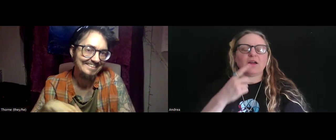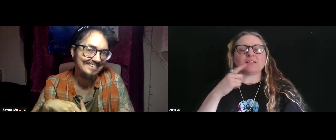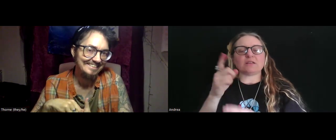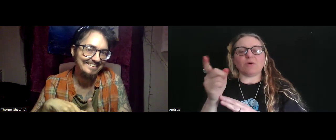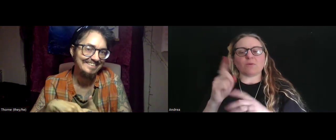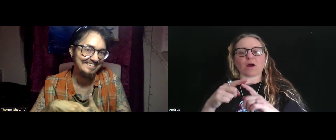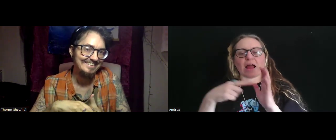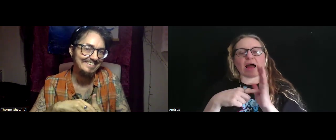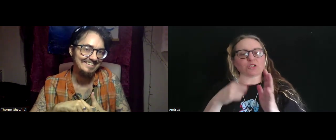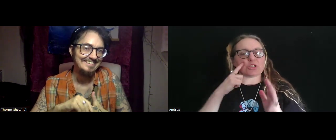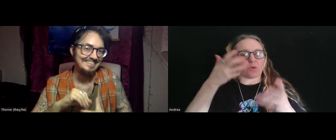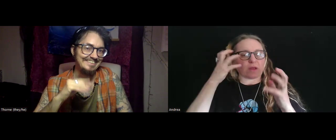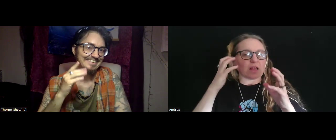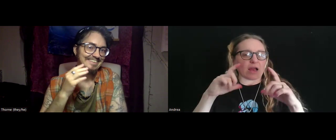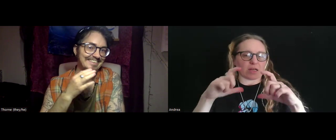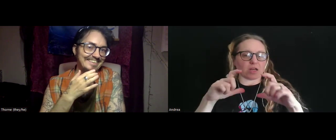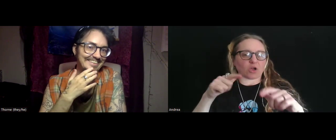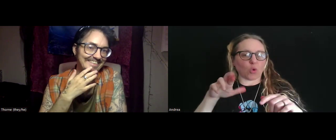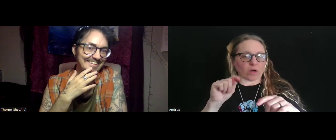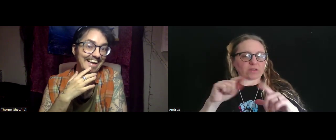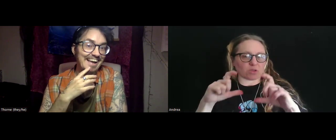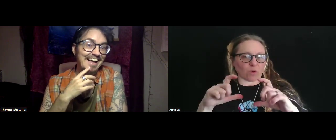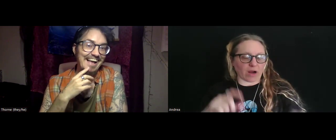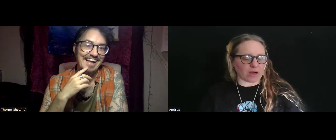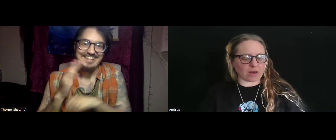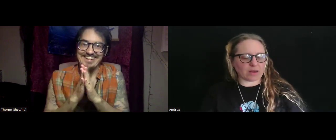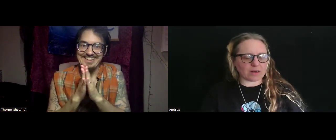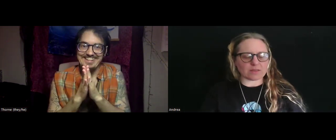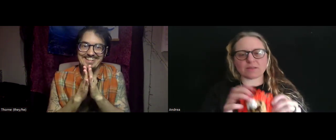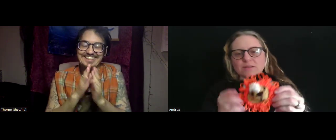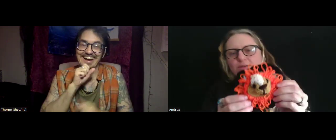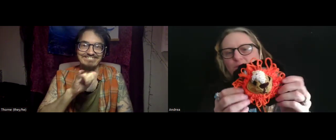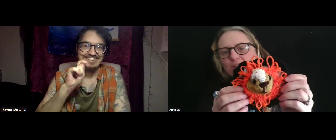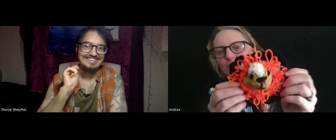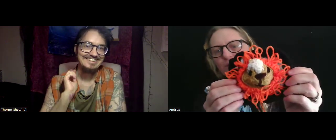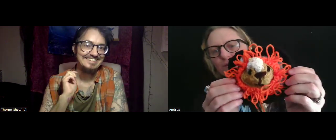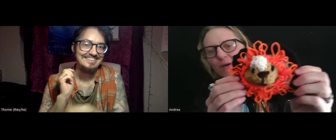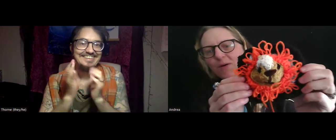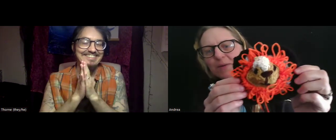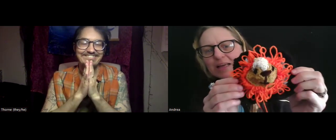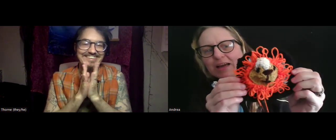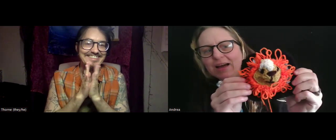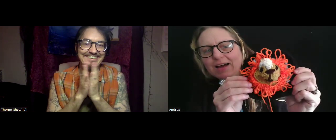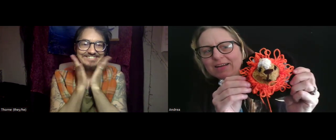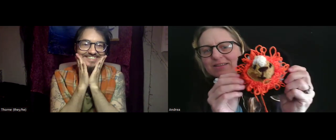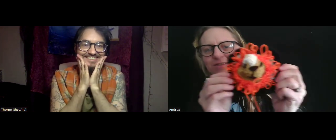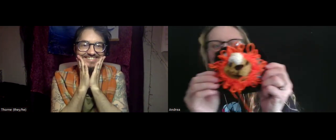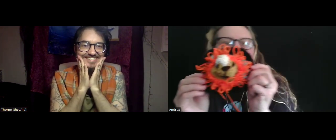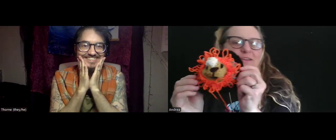it's the moment where I have to show the lion quilt square. Here it is. So cute. Oh my God, it's so